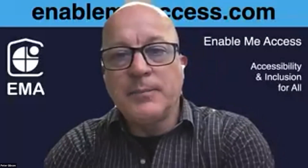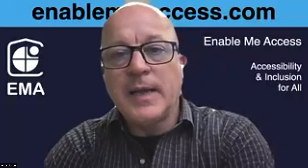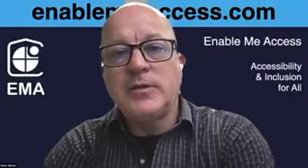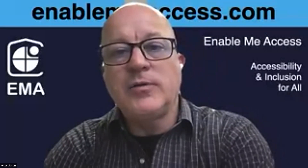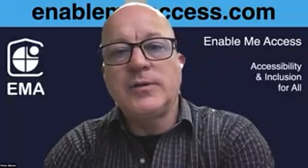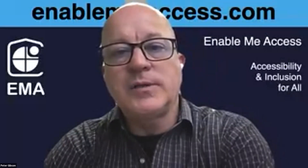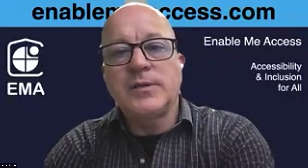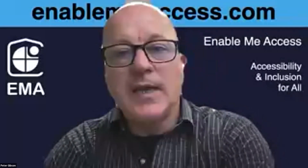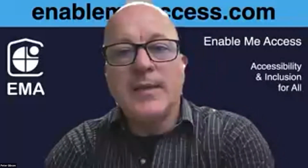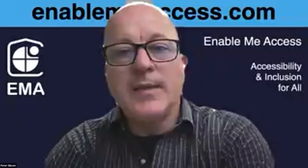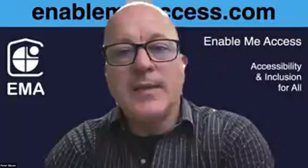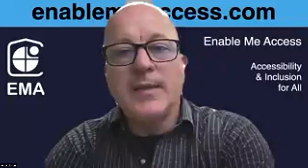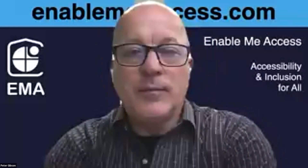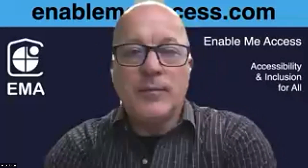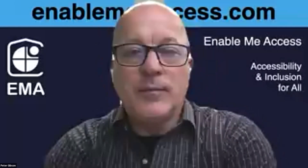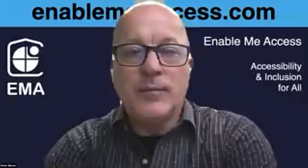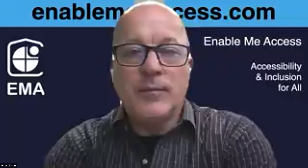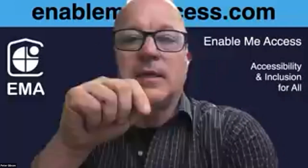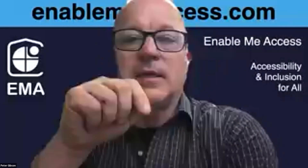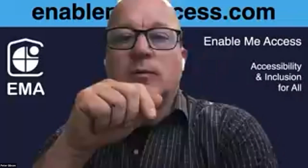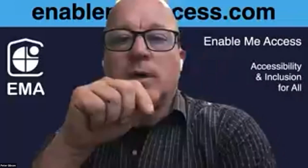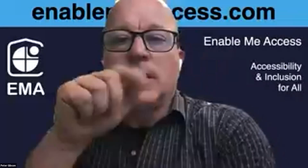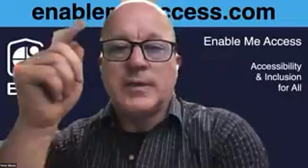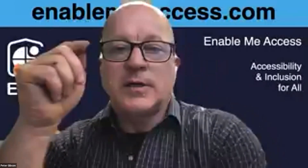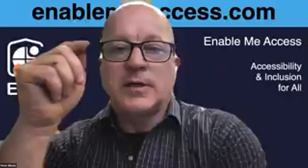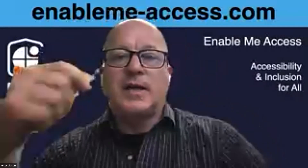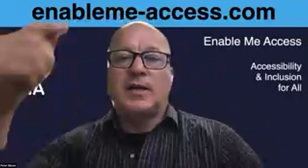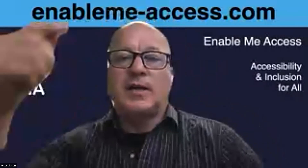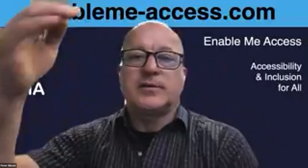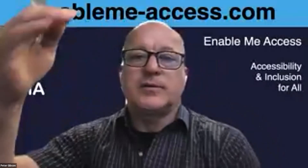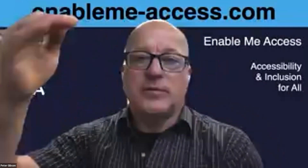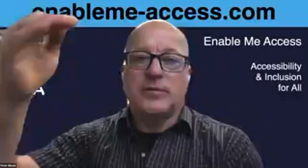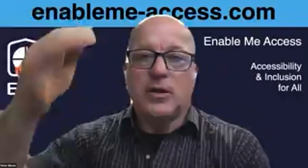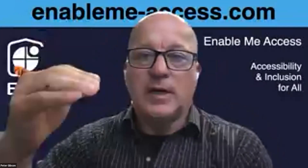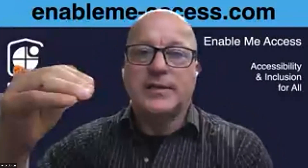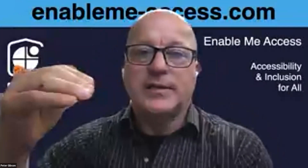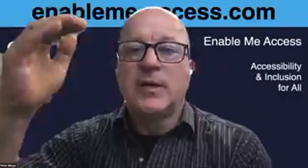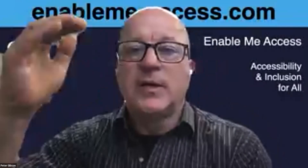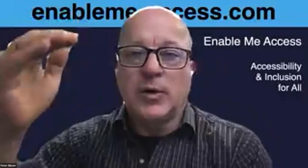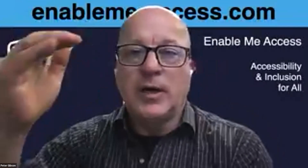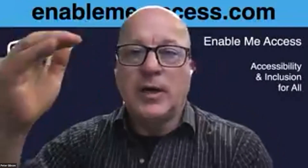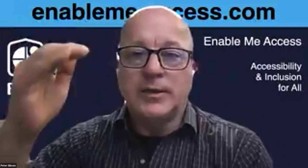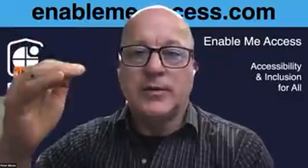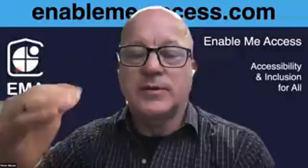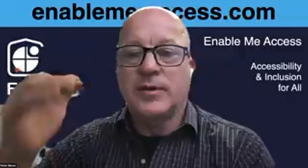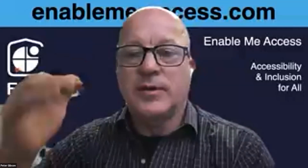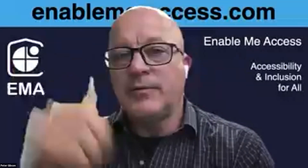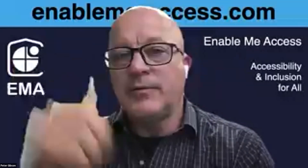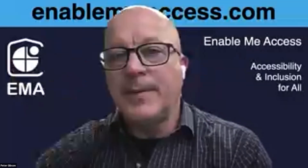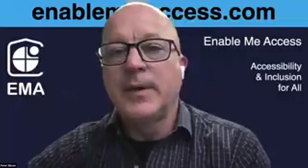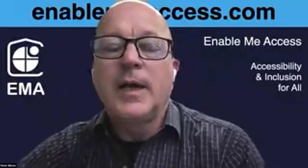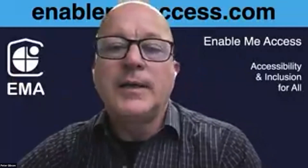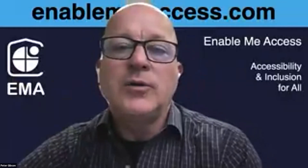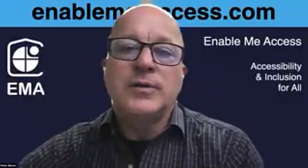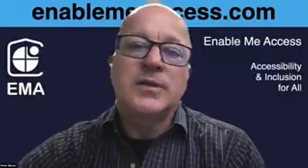a complaint. You can say. You can select what is concerning, and there's a long list, you know, toilet and so on, and then